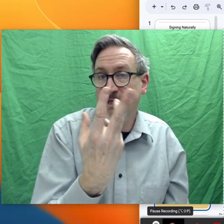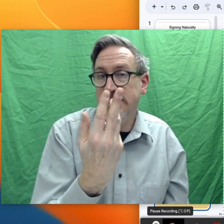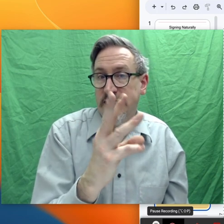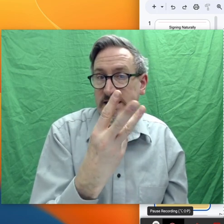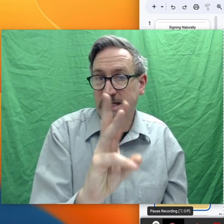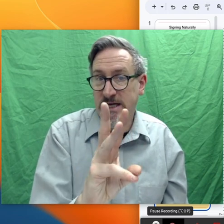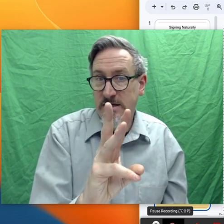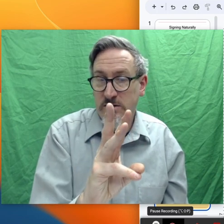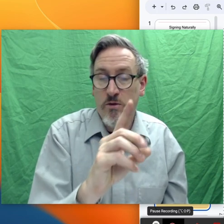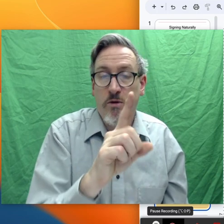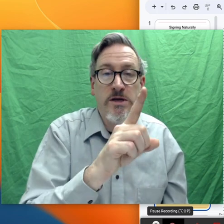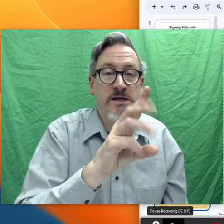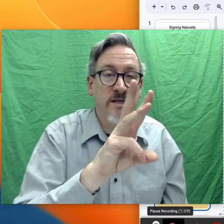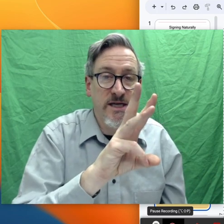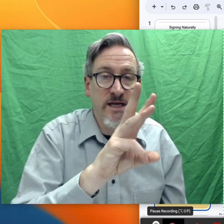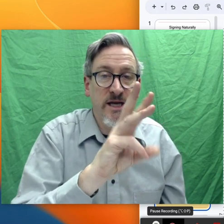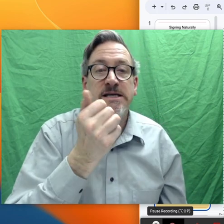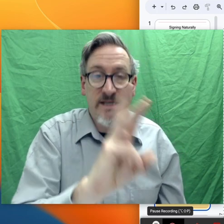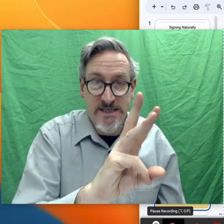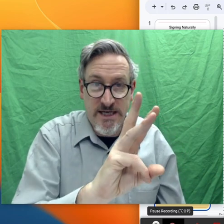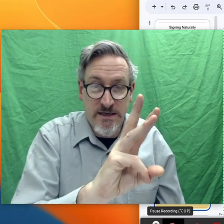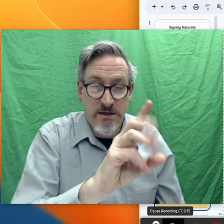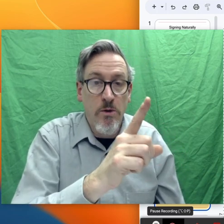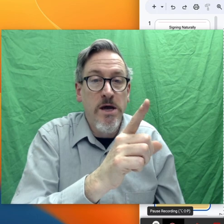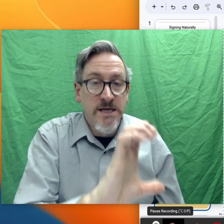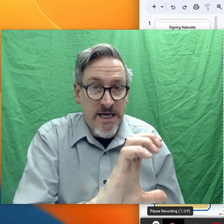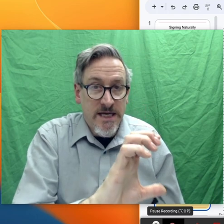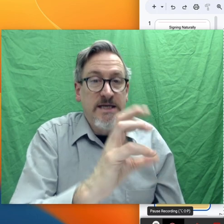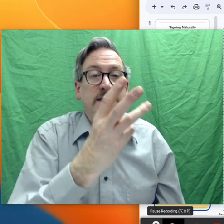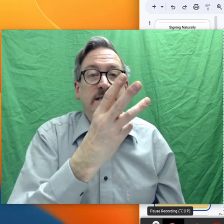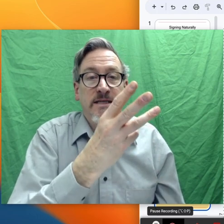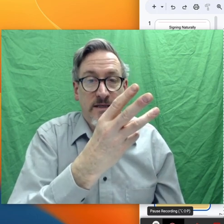1C, 16, or 1C, 16.